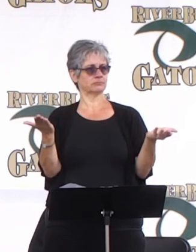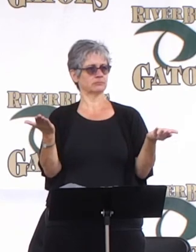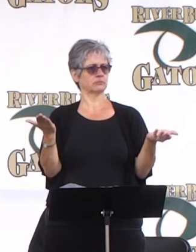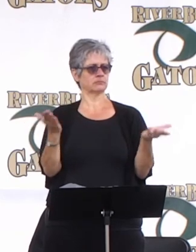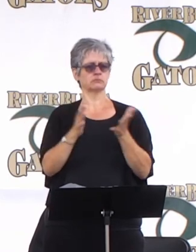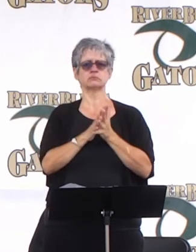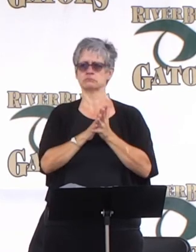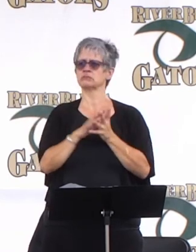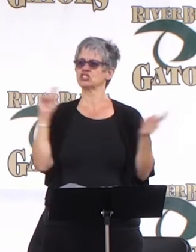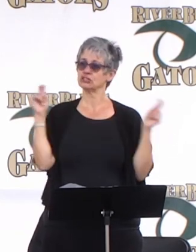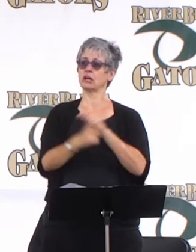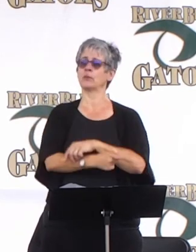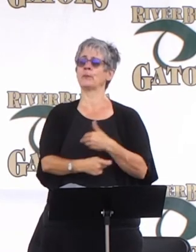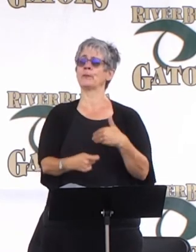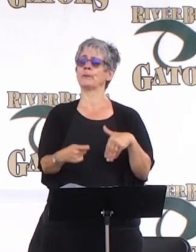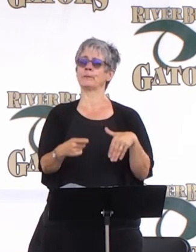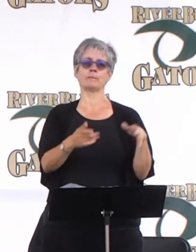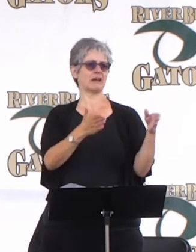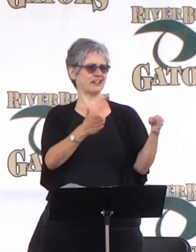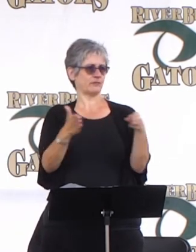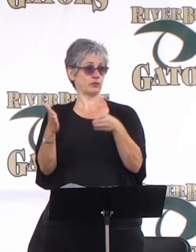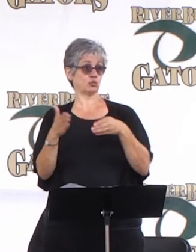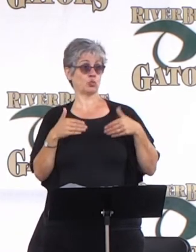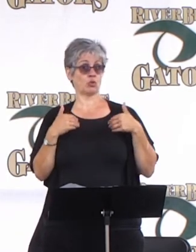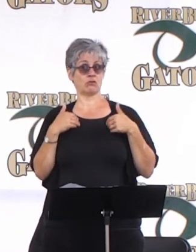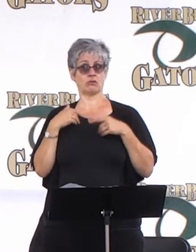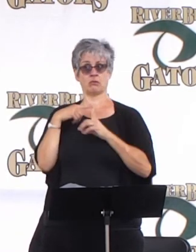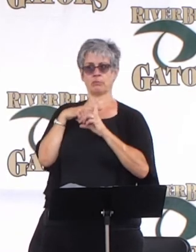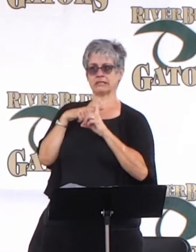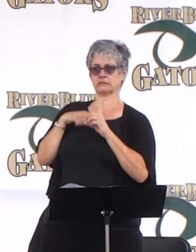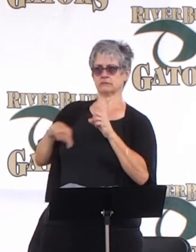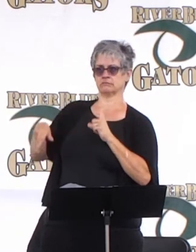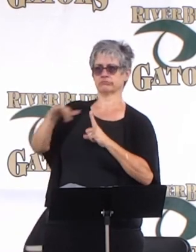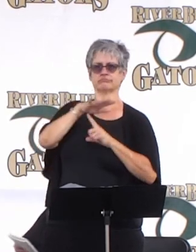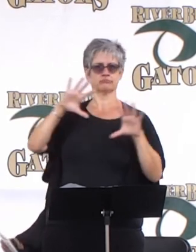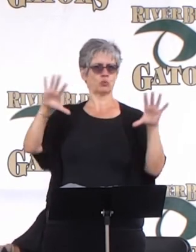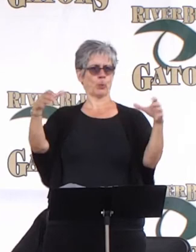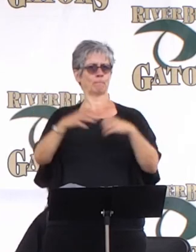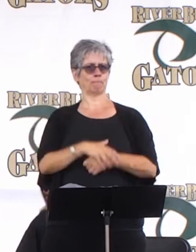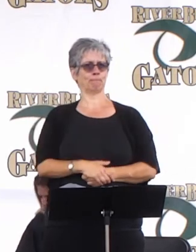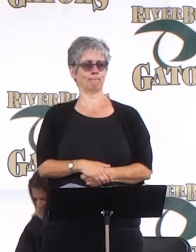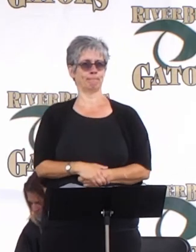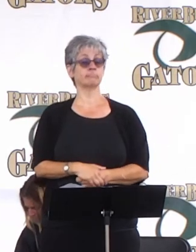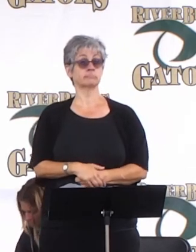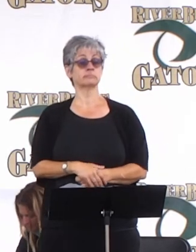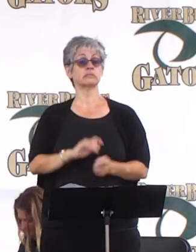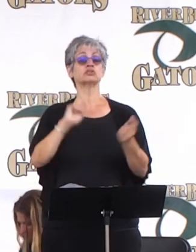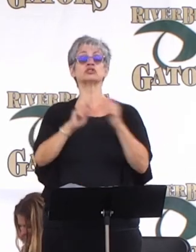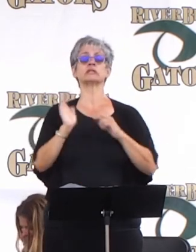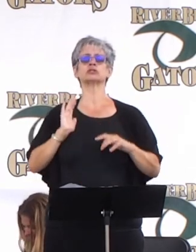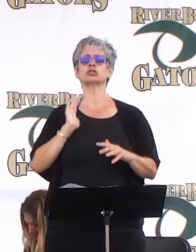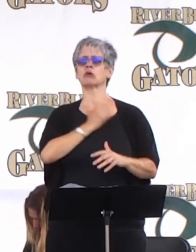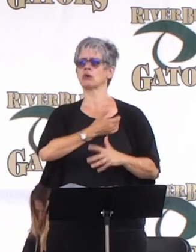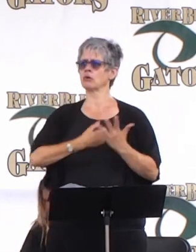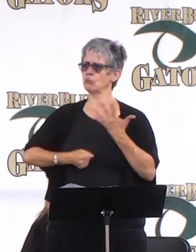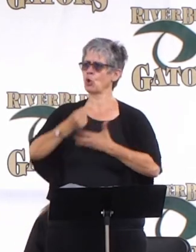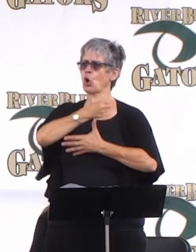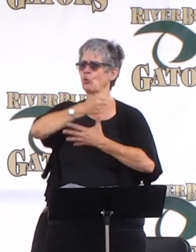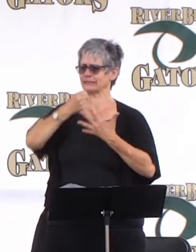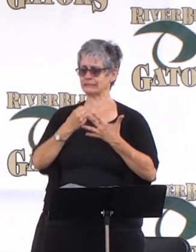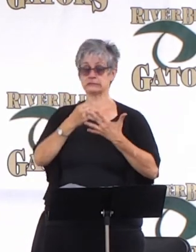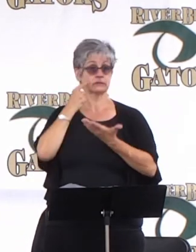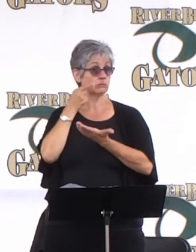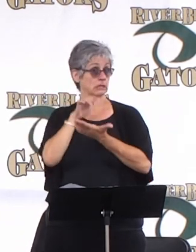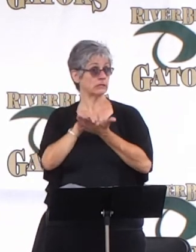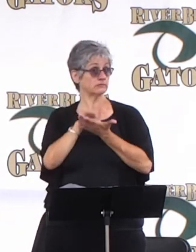occurred at the individual level, but as a collective group. They've changed our priorities, beliefs, and